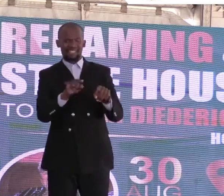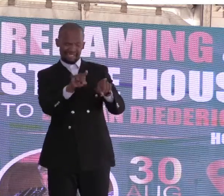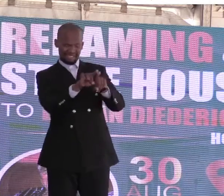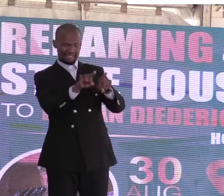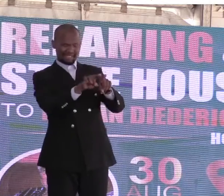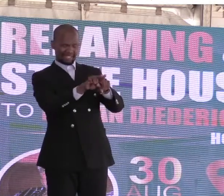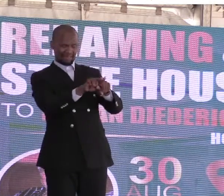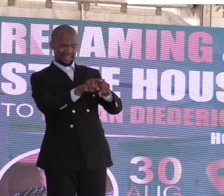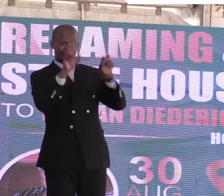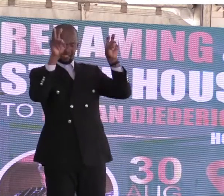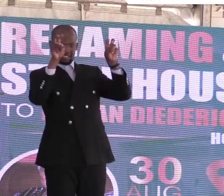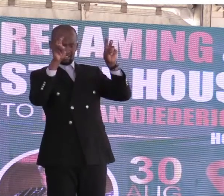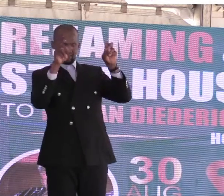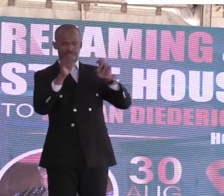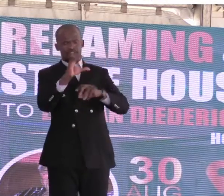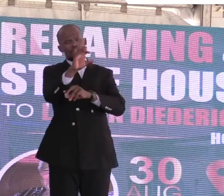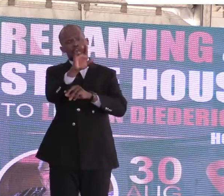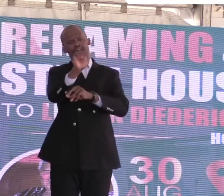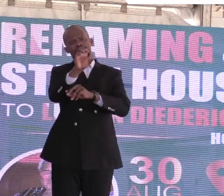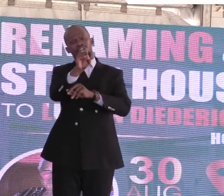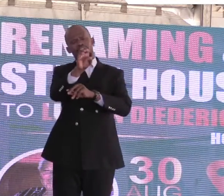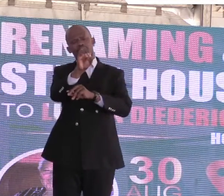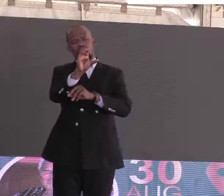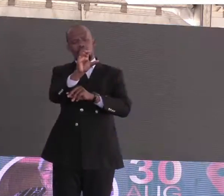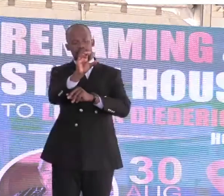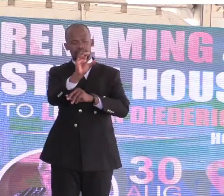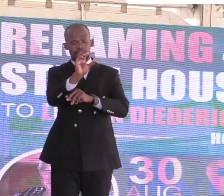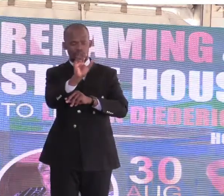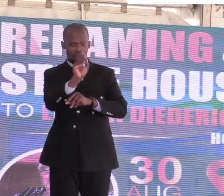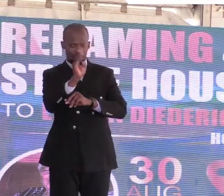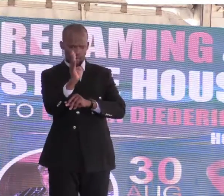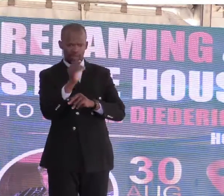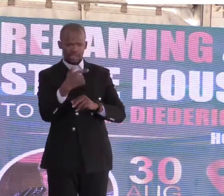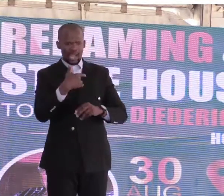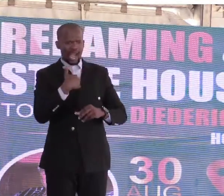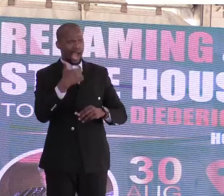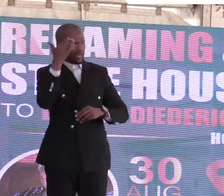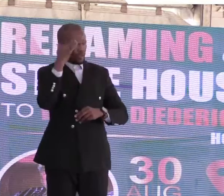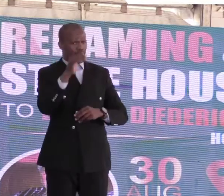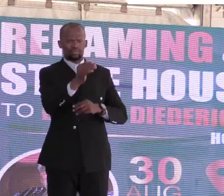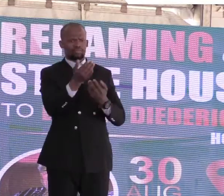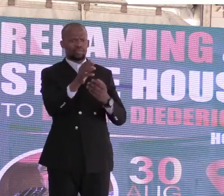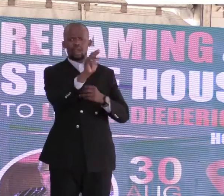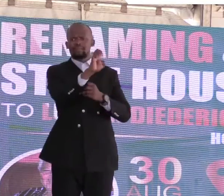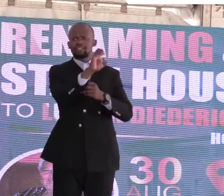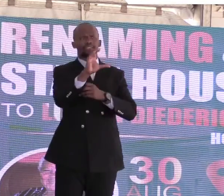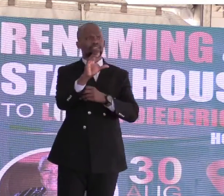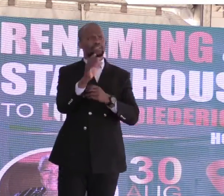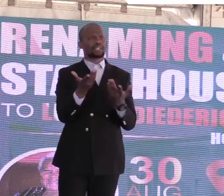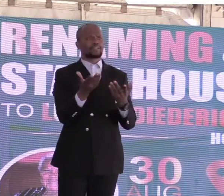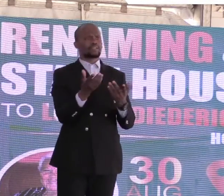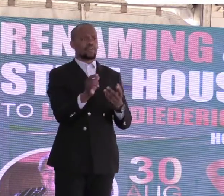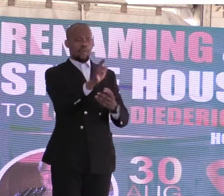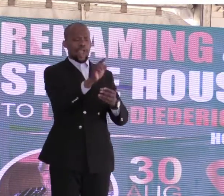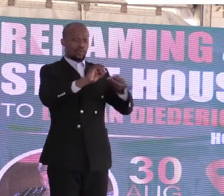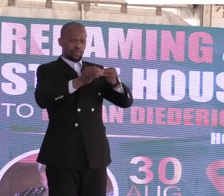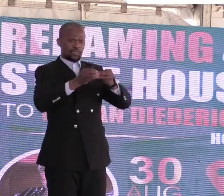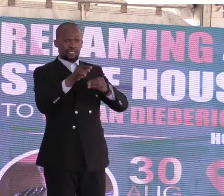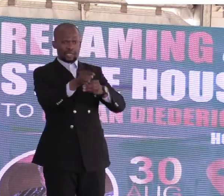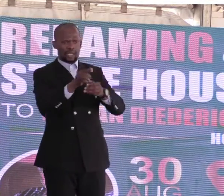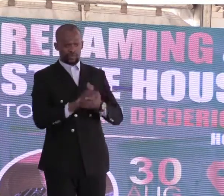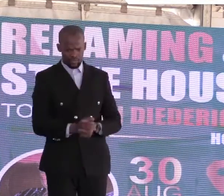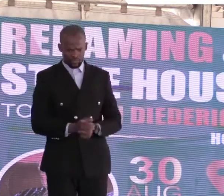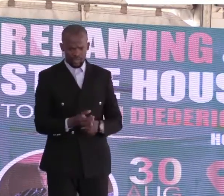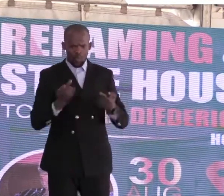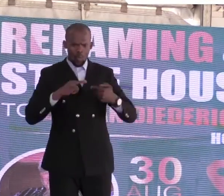with Cradle 4. Same complaint, same concern. I know MEC Diedericks, she's attending to that. We